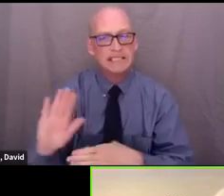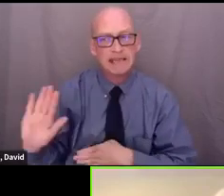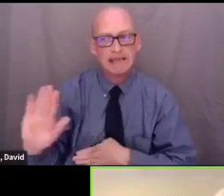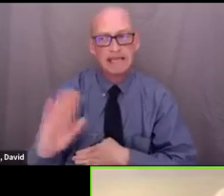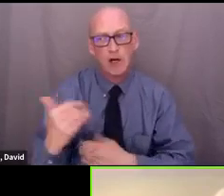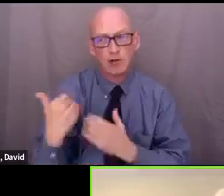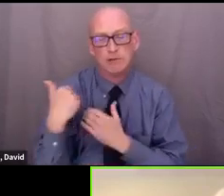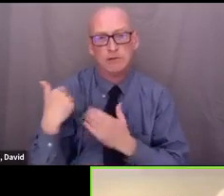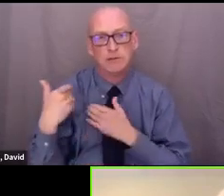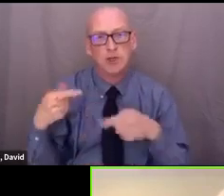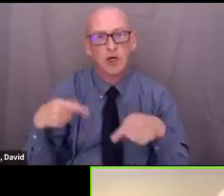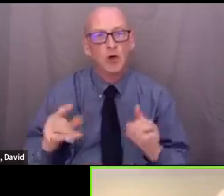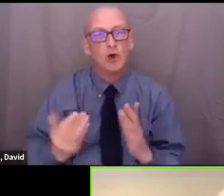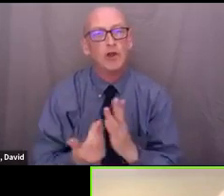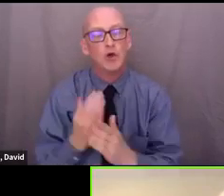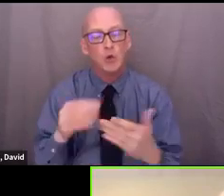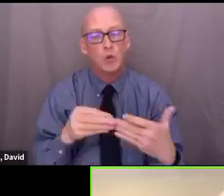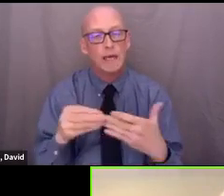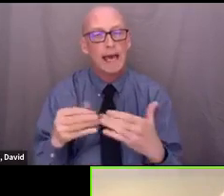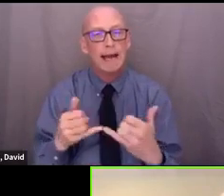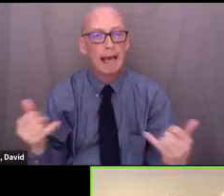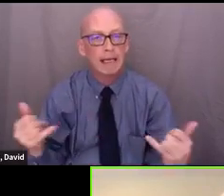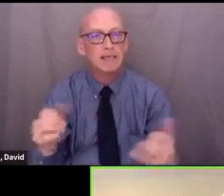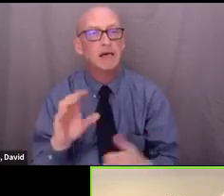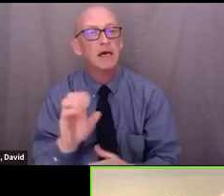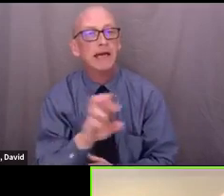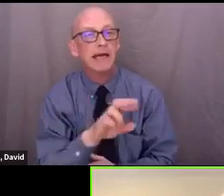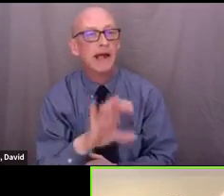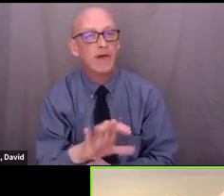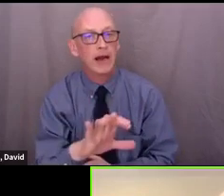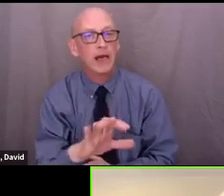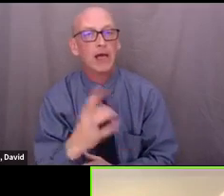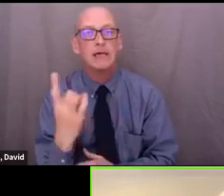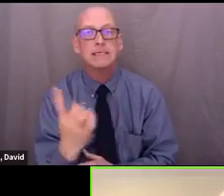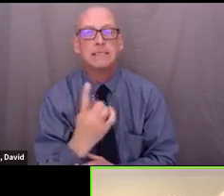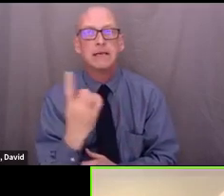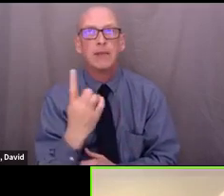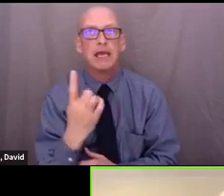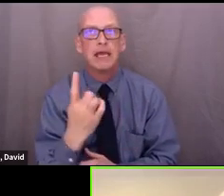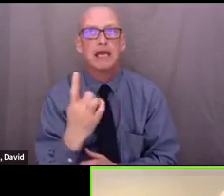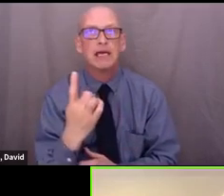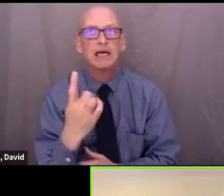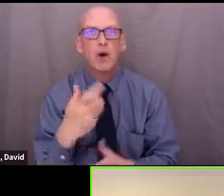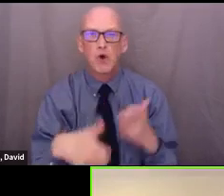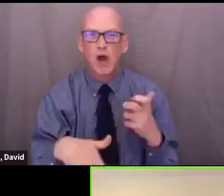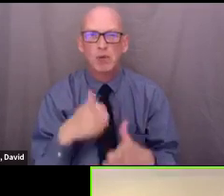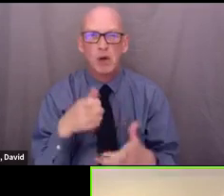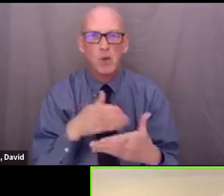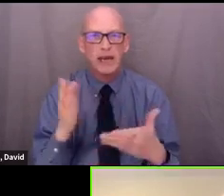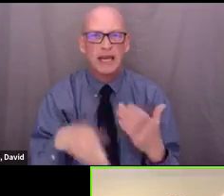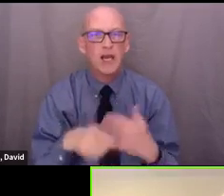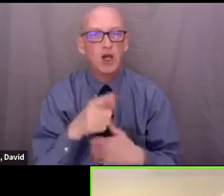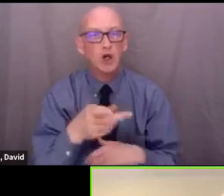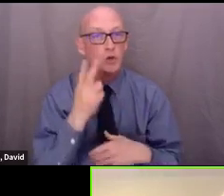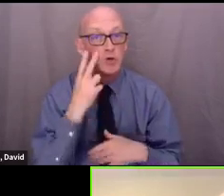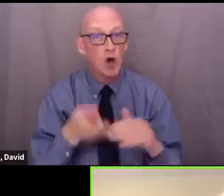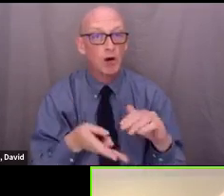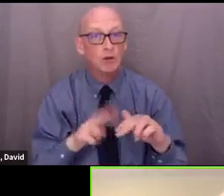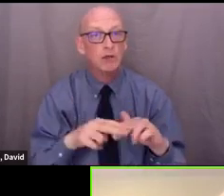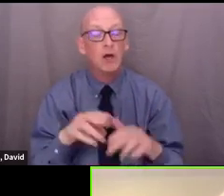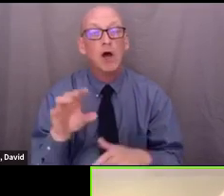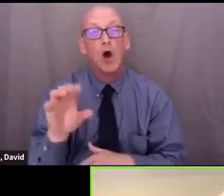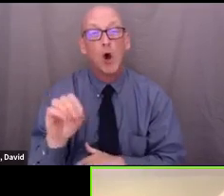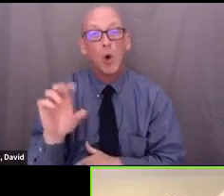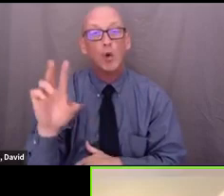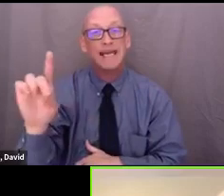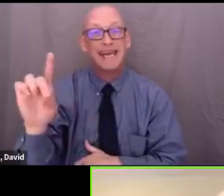new under these new guidelines. Eric, something that was also disturbing though over the weekend, you saw an uptick in overdose